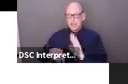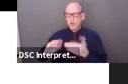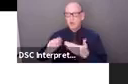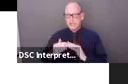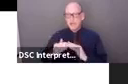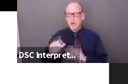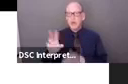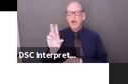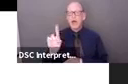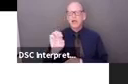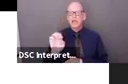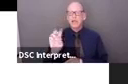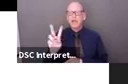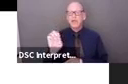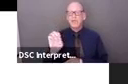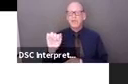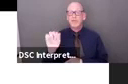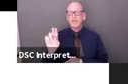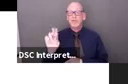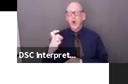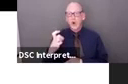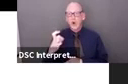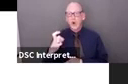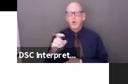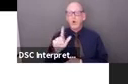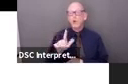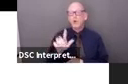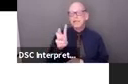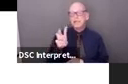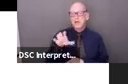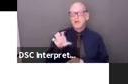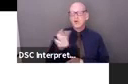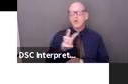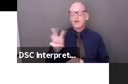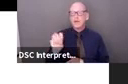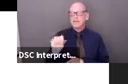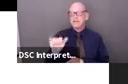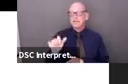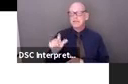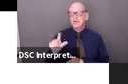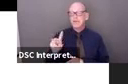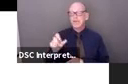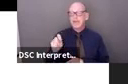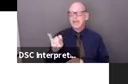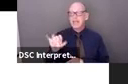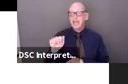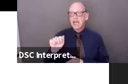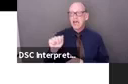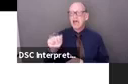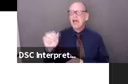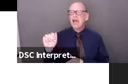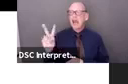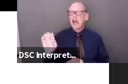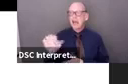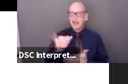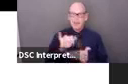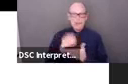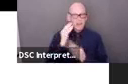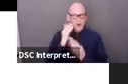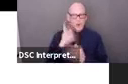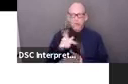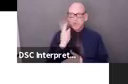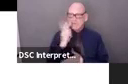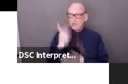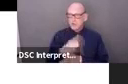in a DeVoe location off of 2600 West Sylvania Avenue. So this information that you're seeing today